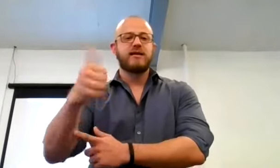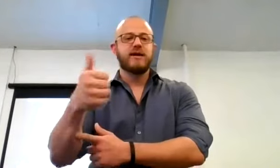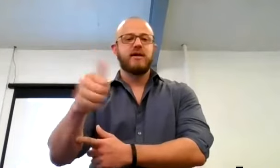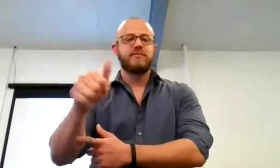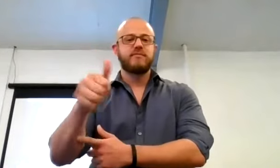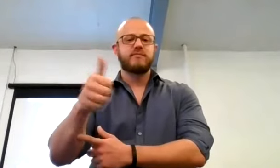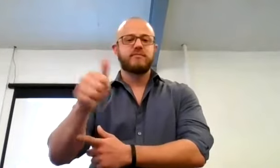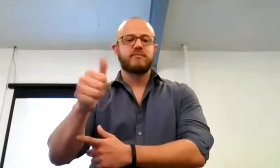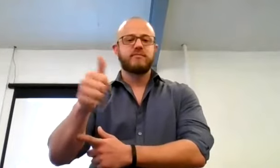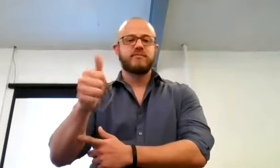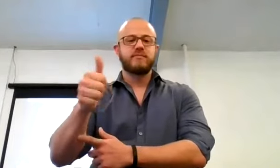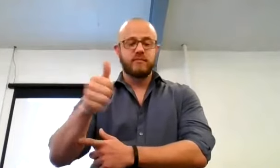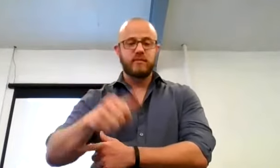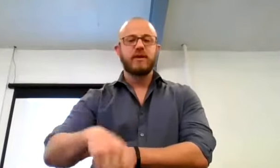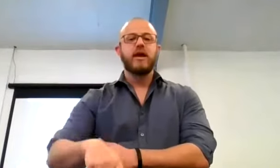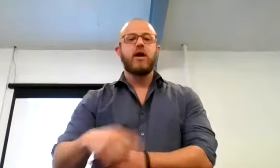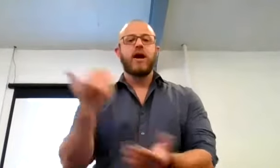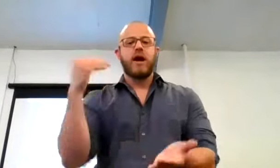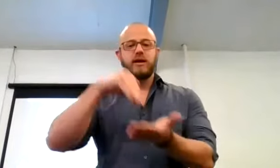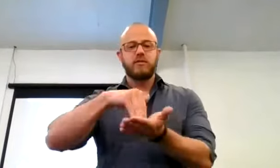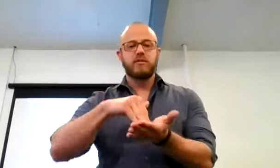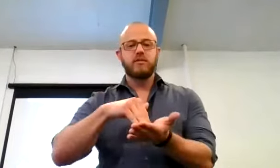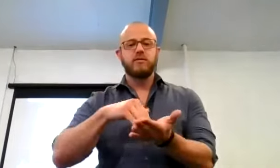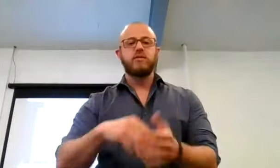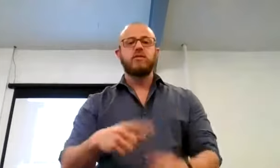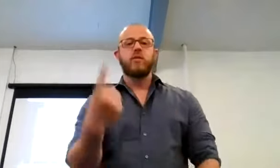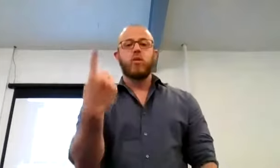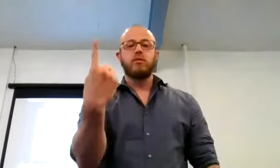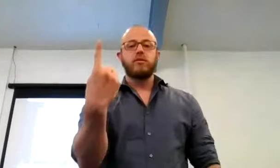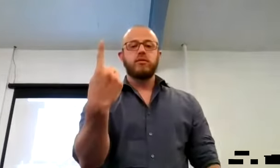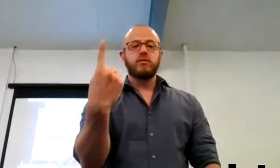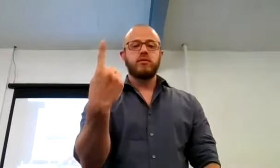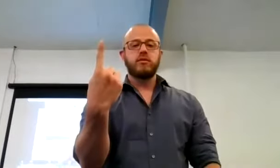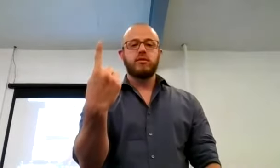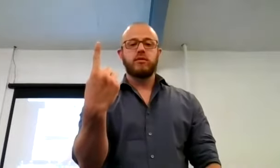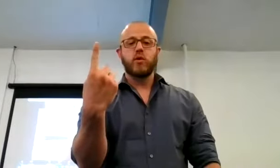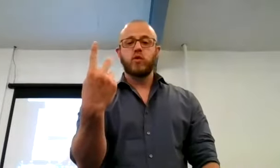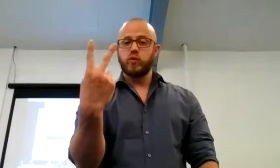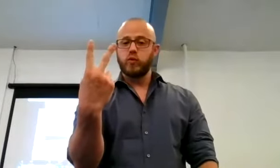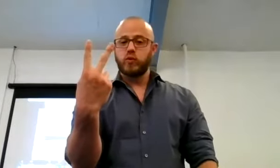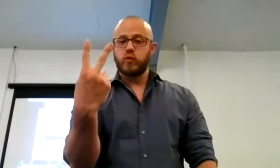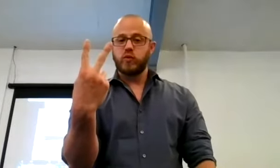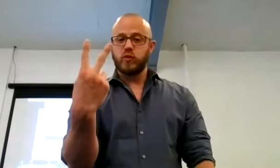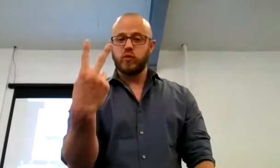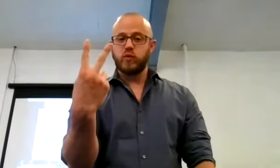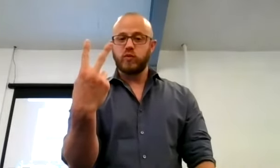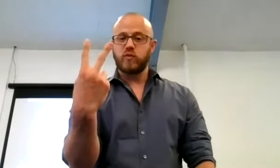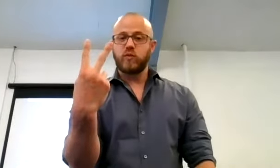9, and 10. Good. So let's do it again. We have 1, make sure your palm's facing you.